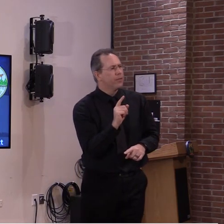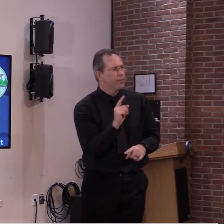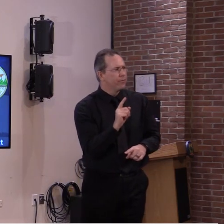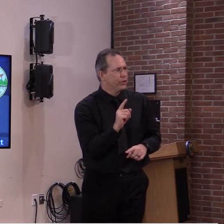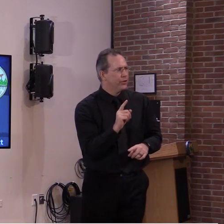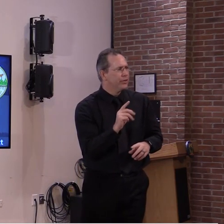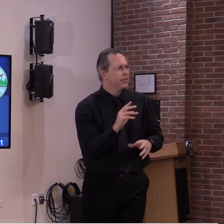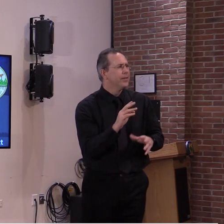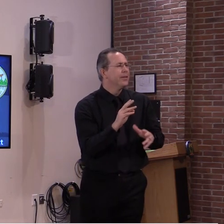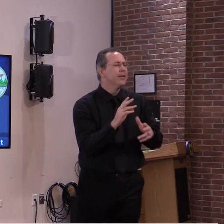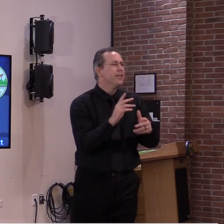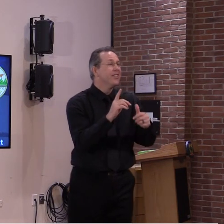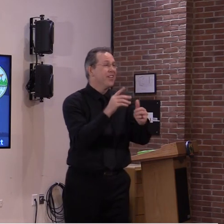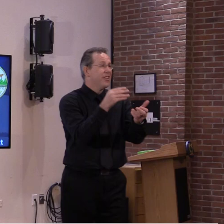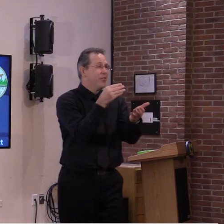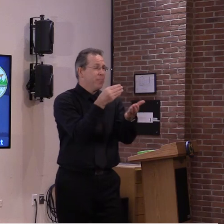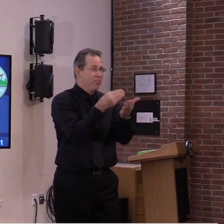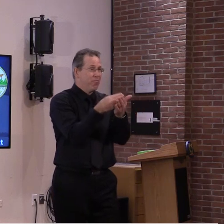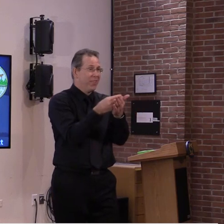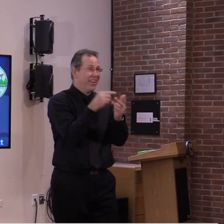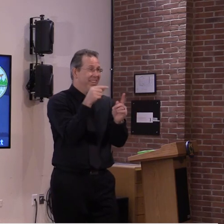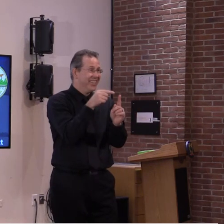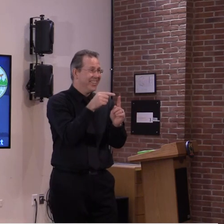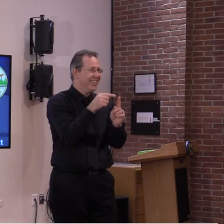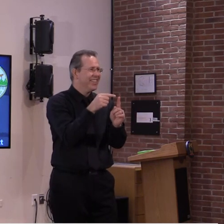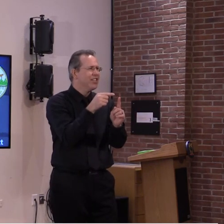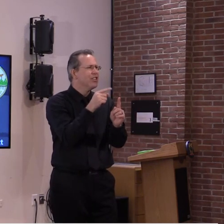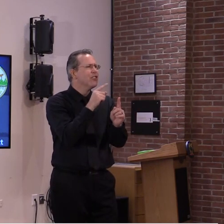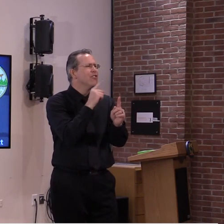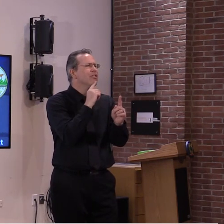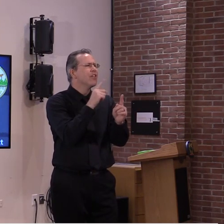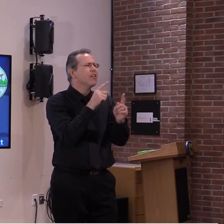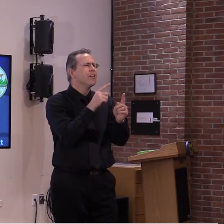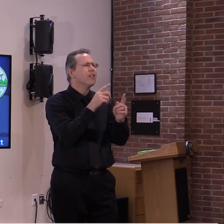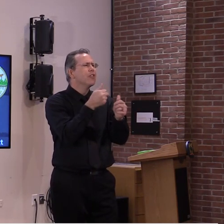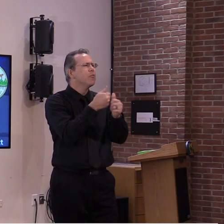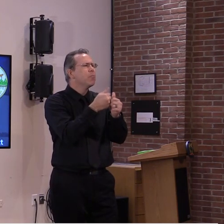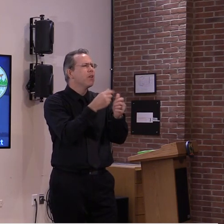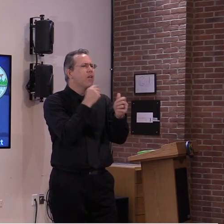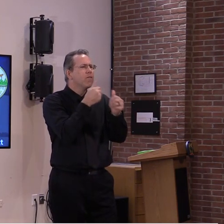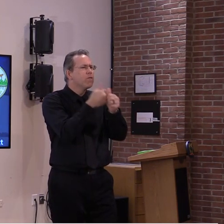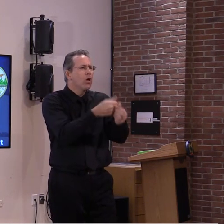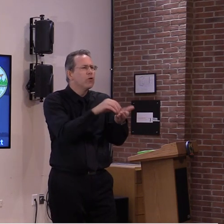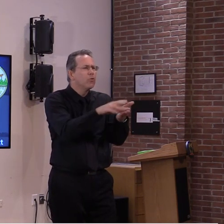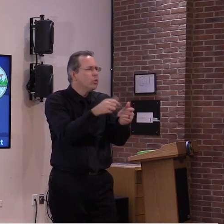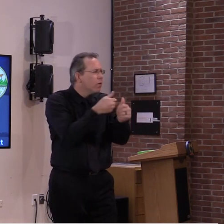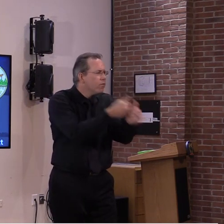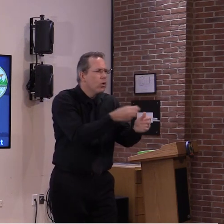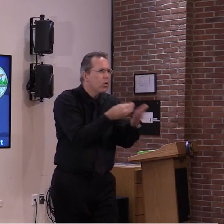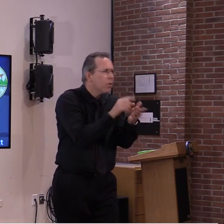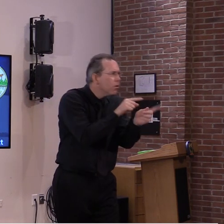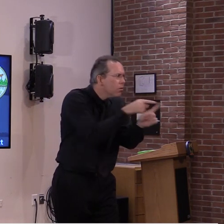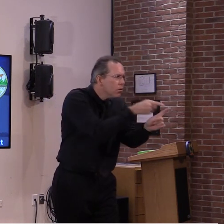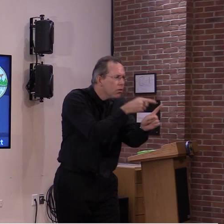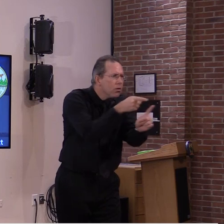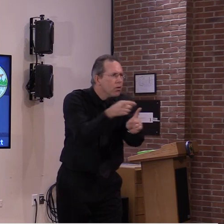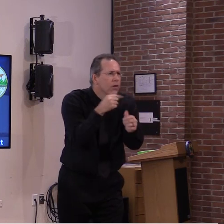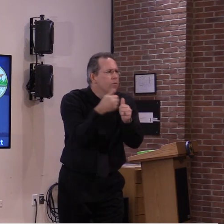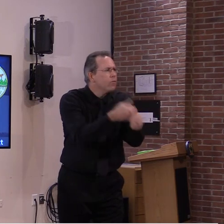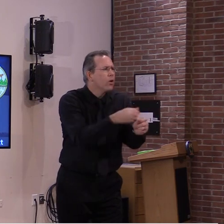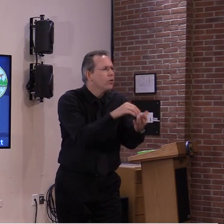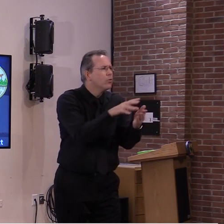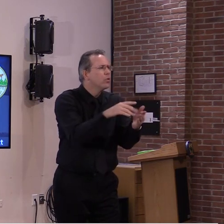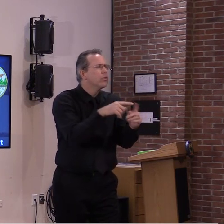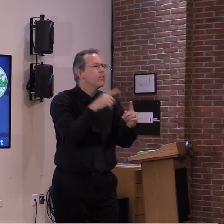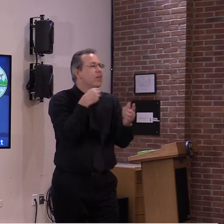districts receiving dollars per student, that isn't actually what happens. They accumulate students, which then certainly impacts